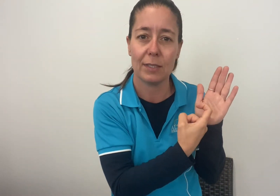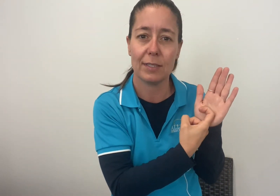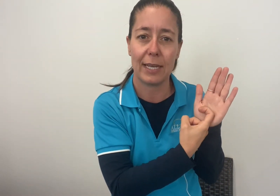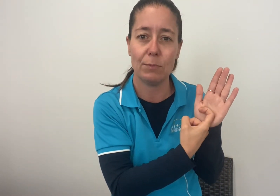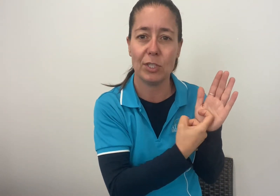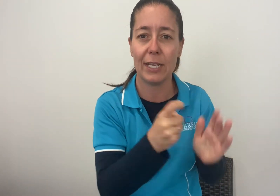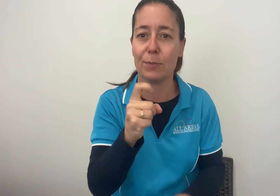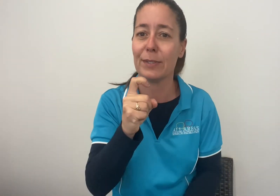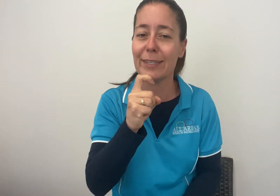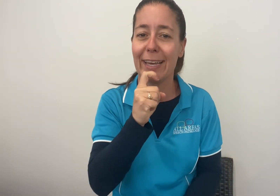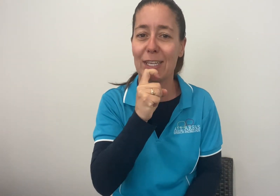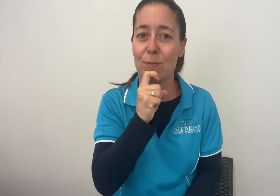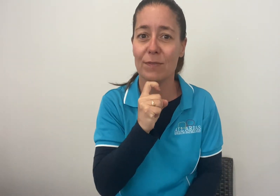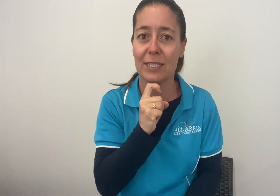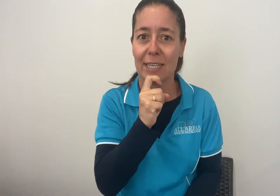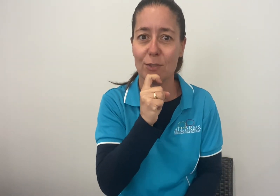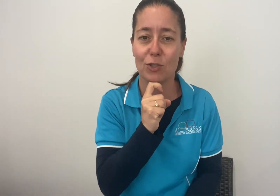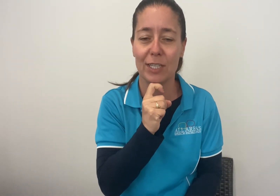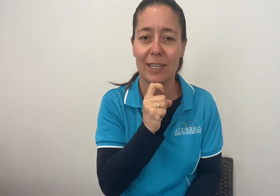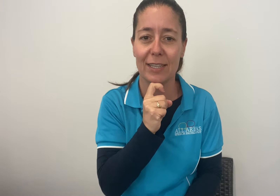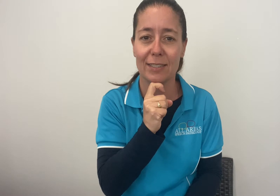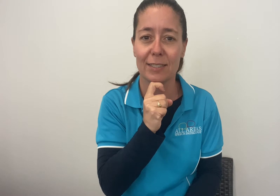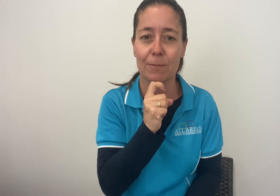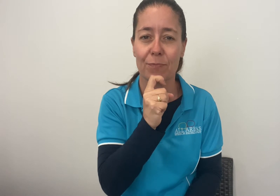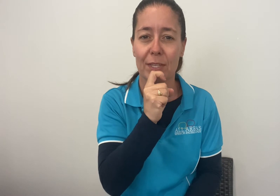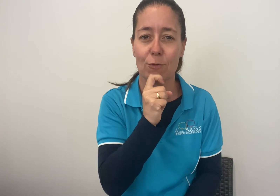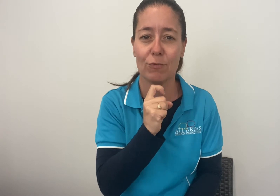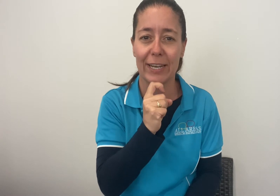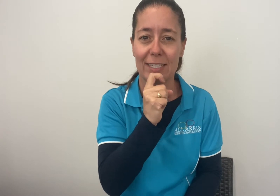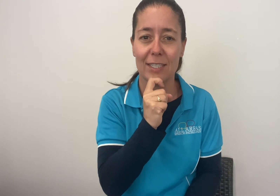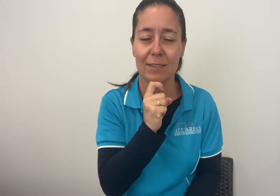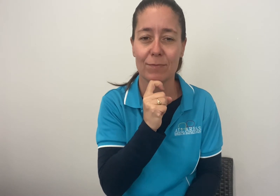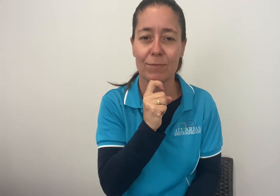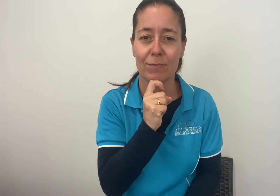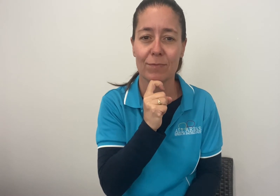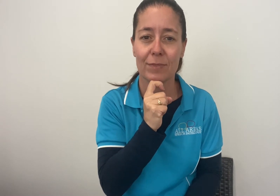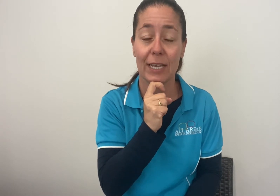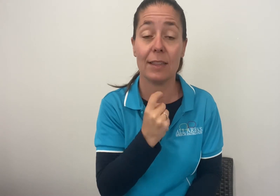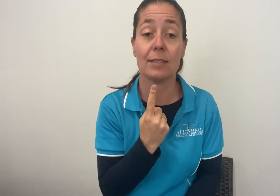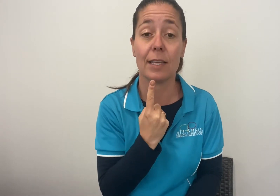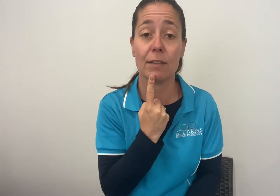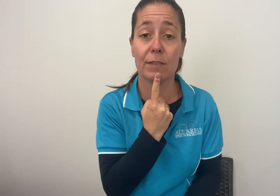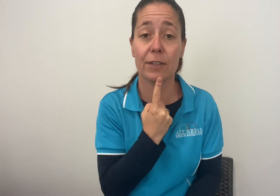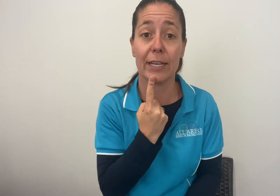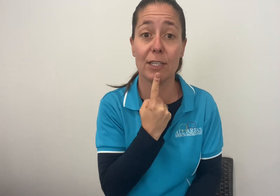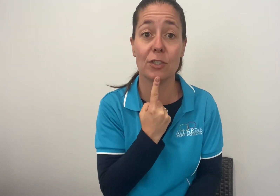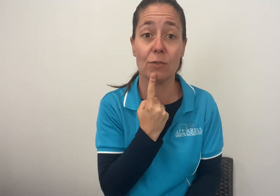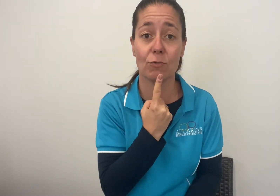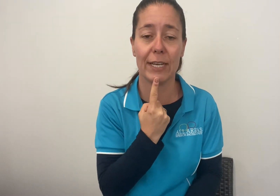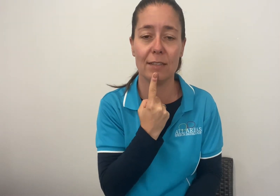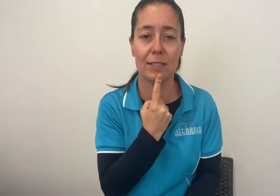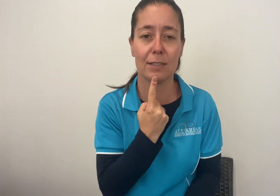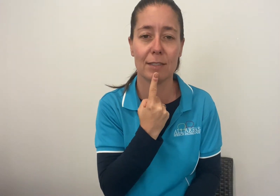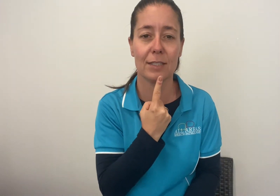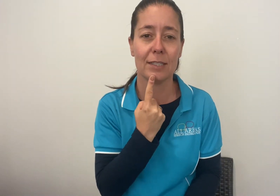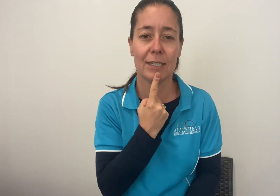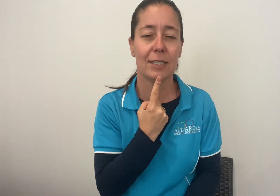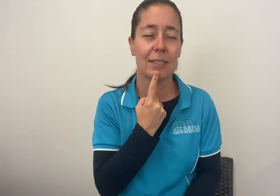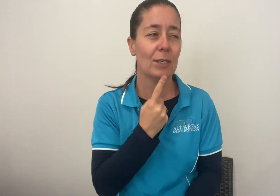same shape, and you move it down your chin like this. Red. And the southern variation, red. What